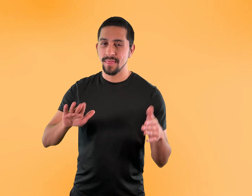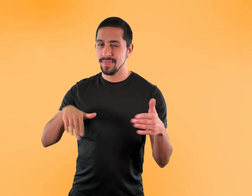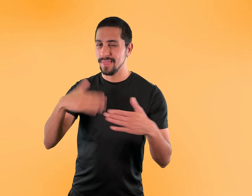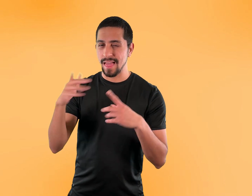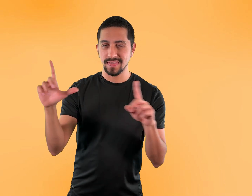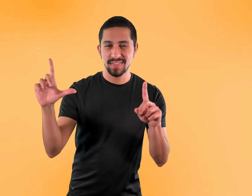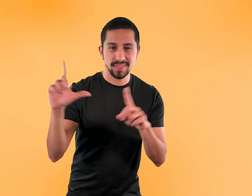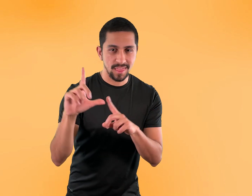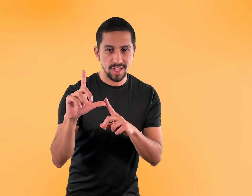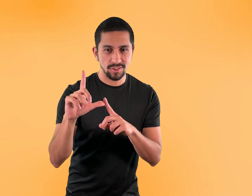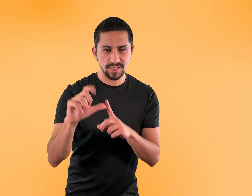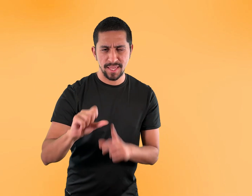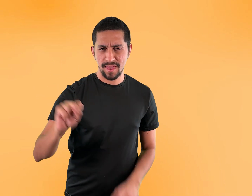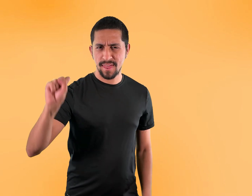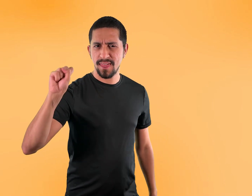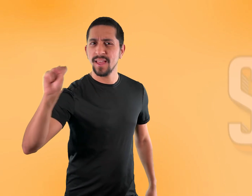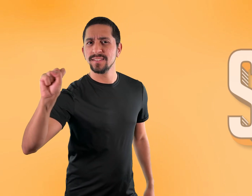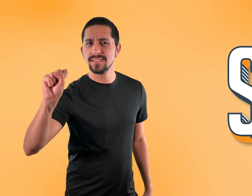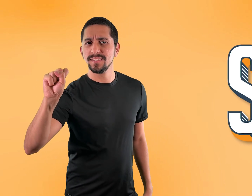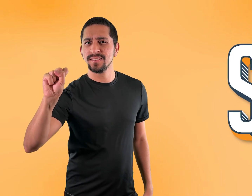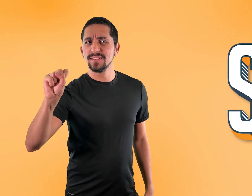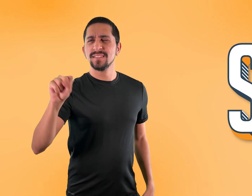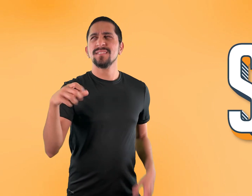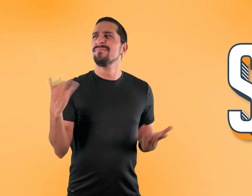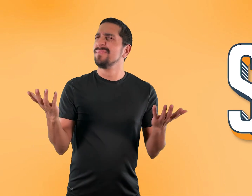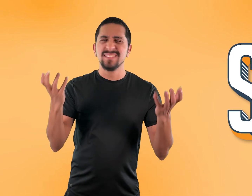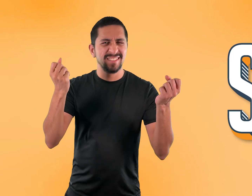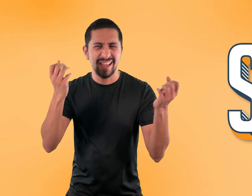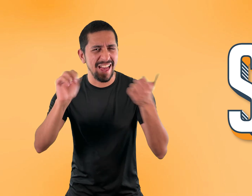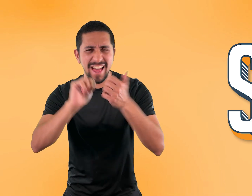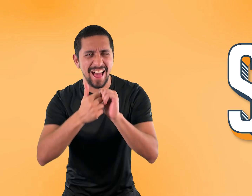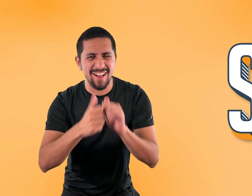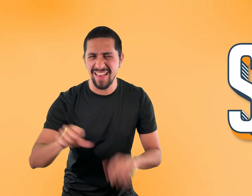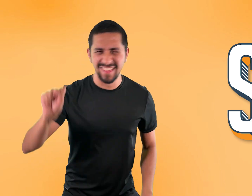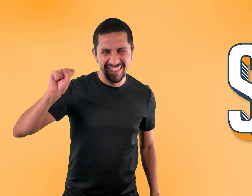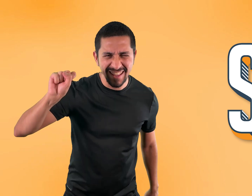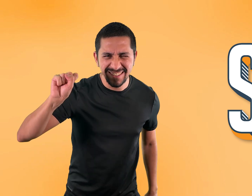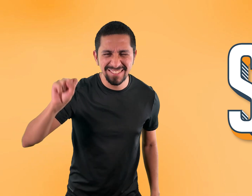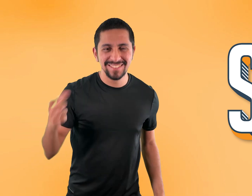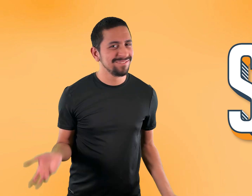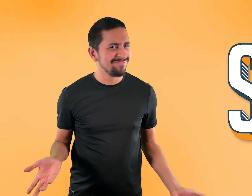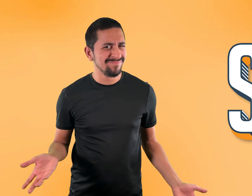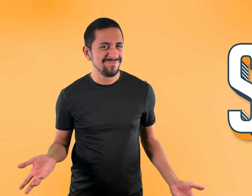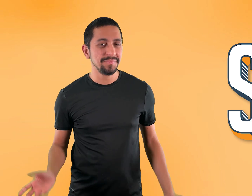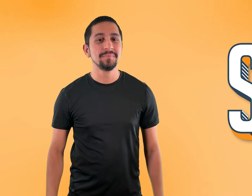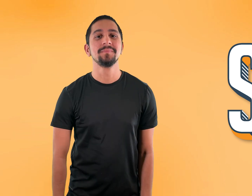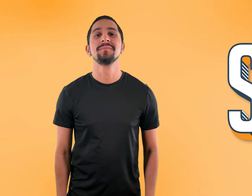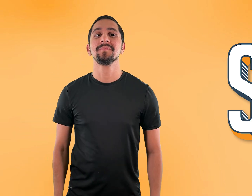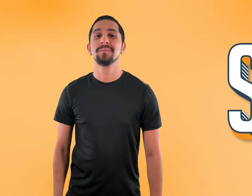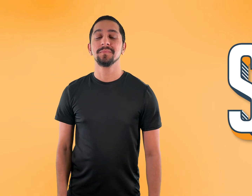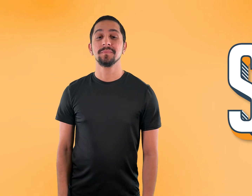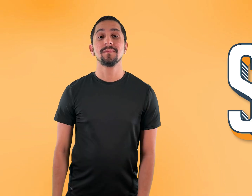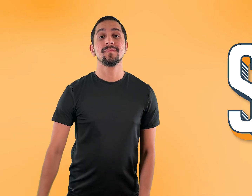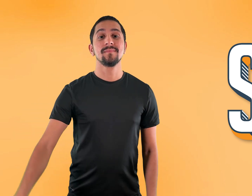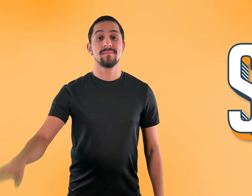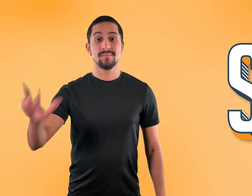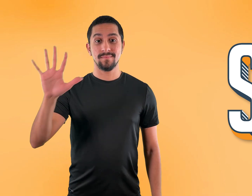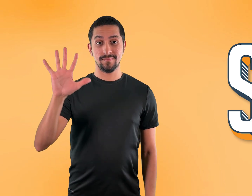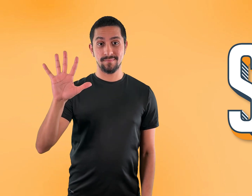Next up, we have the letter S. How do you sign S? Use your dominant